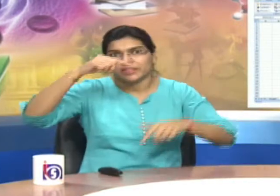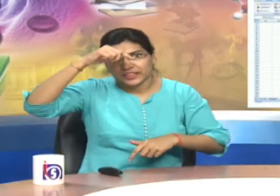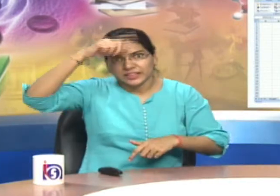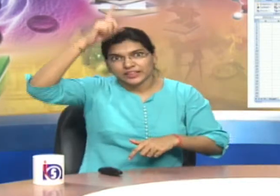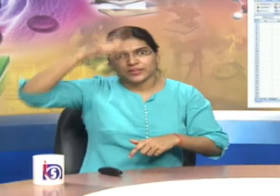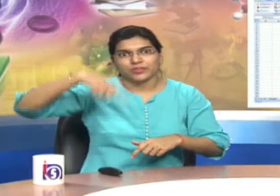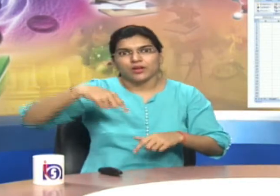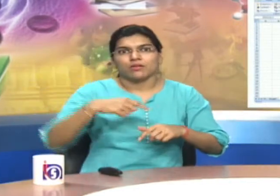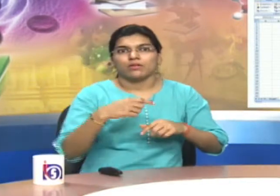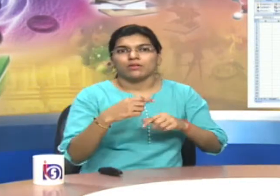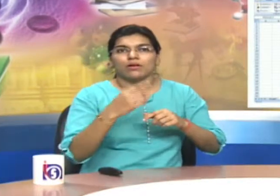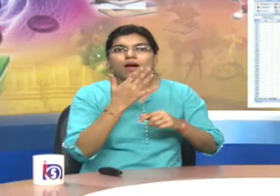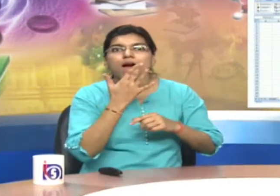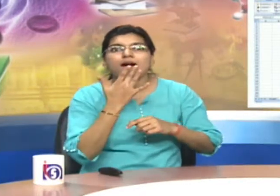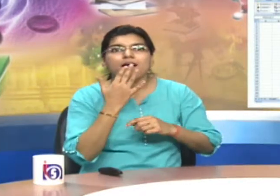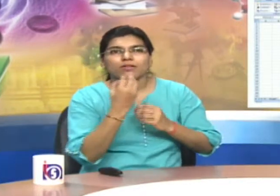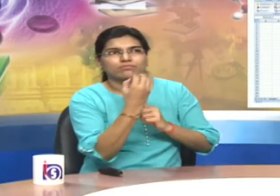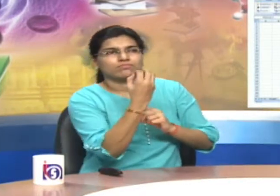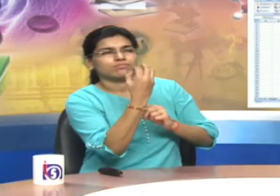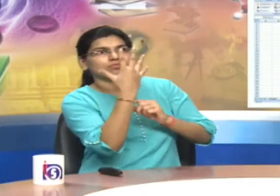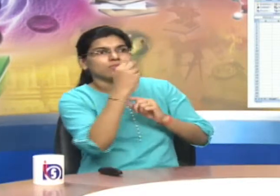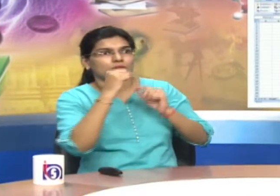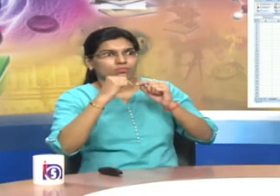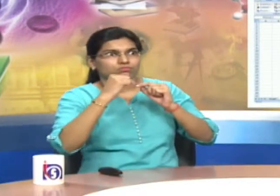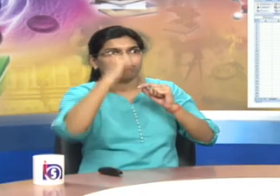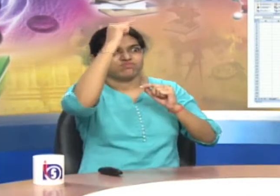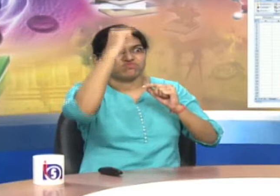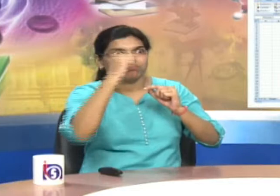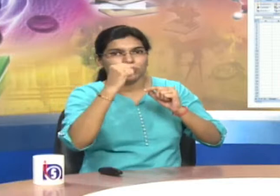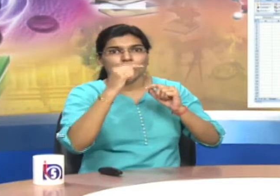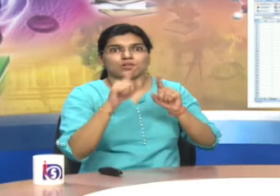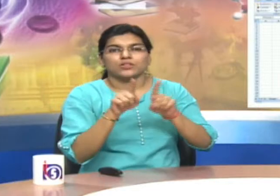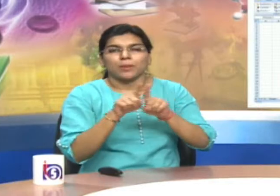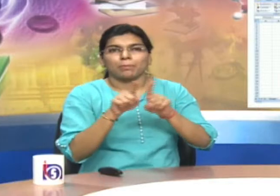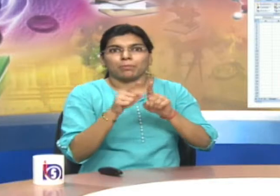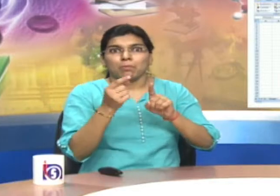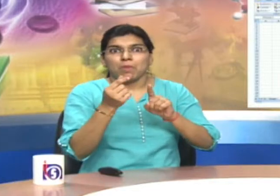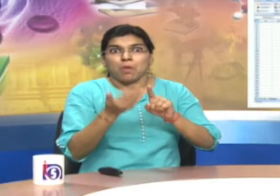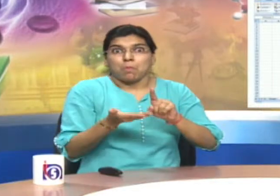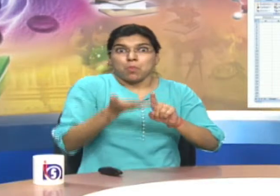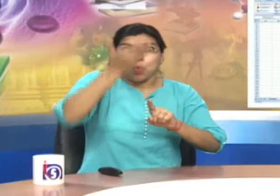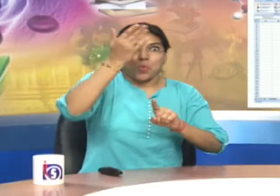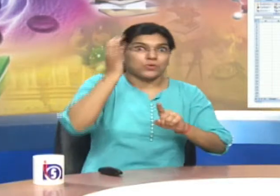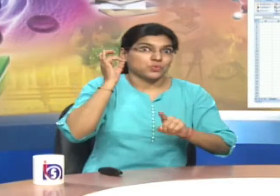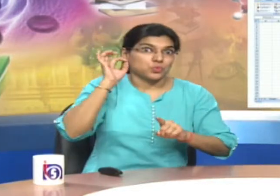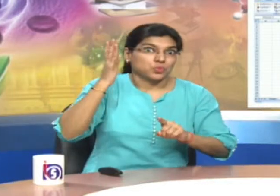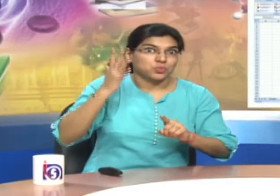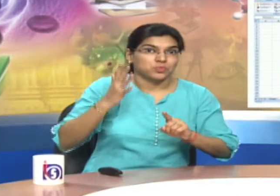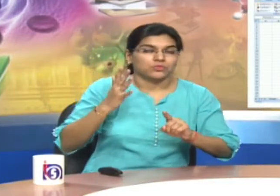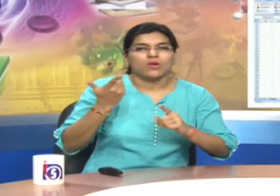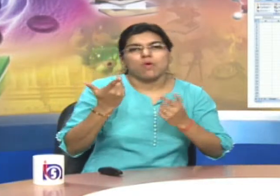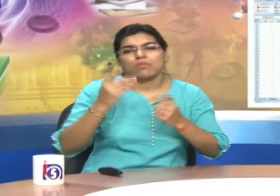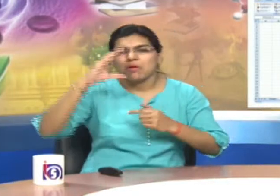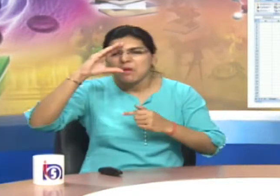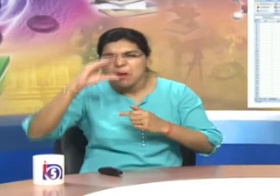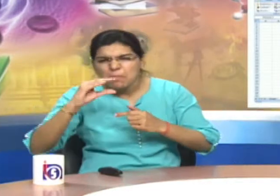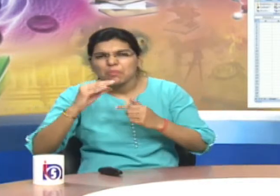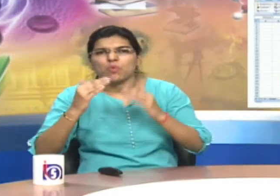amount of gold money, the cost of the gold. Sometime it goes up, sometime it